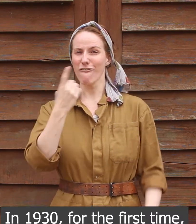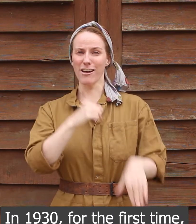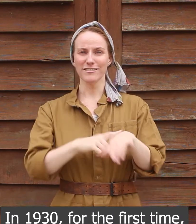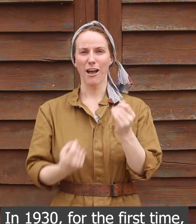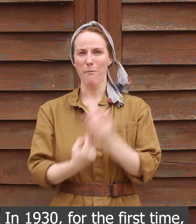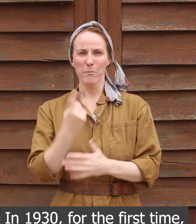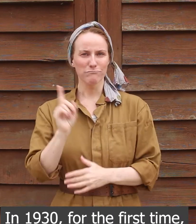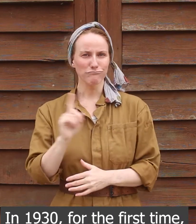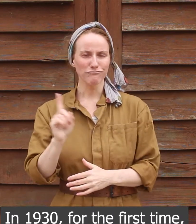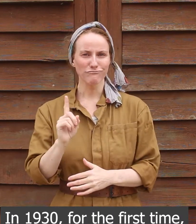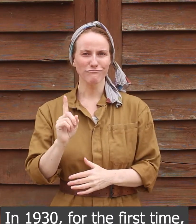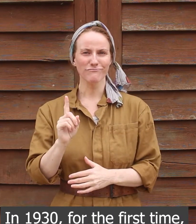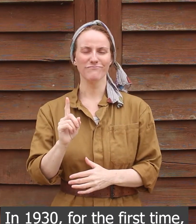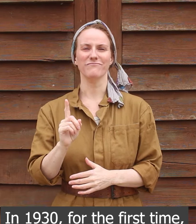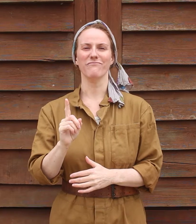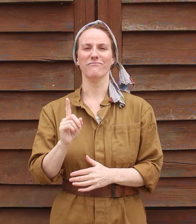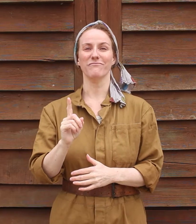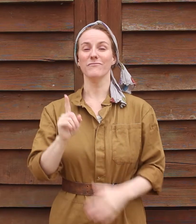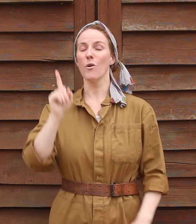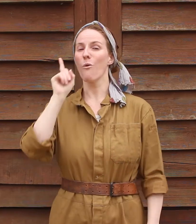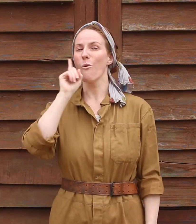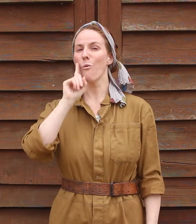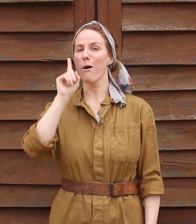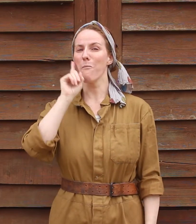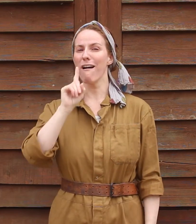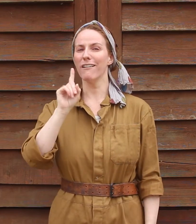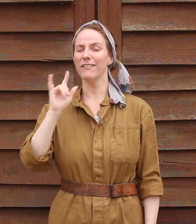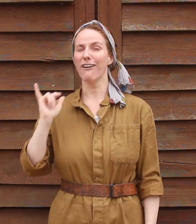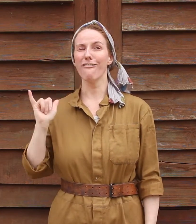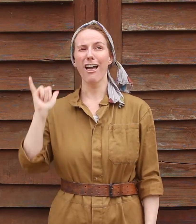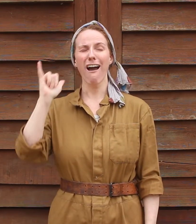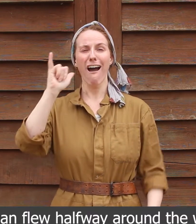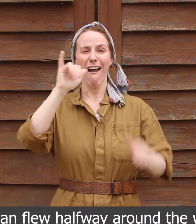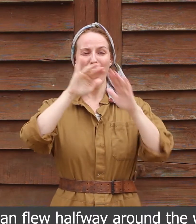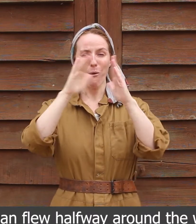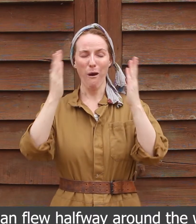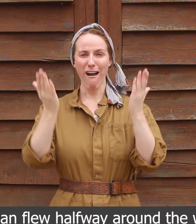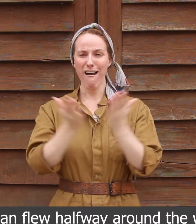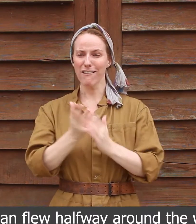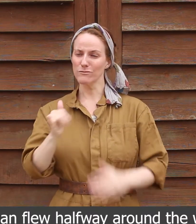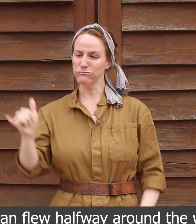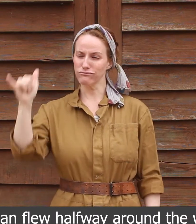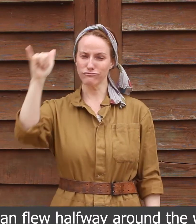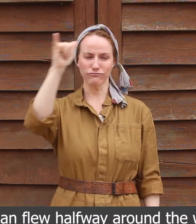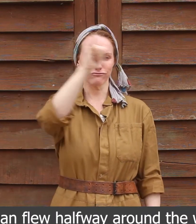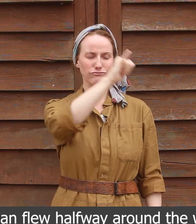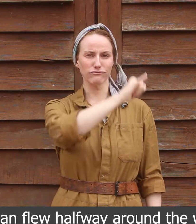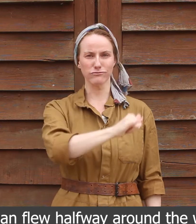In 1930, for the first time, a woman flew halfway around the world,